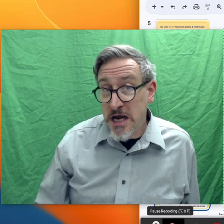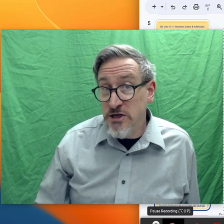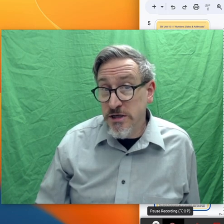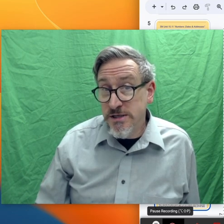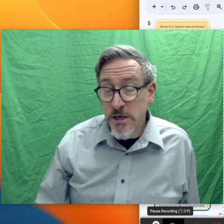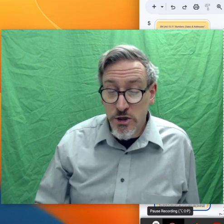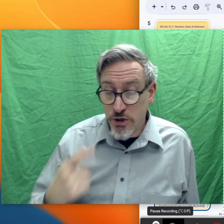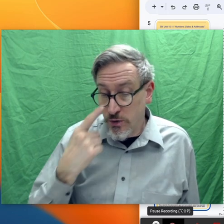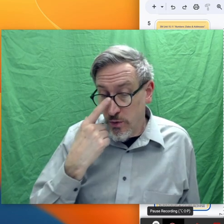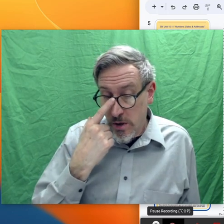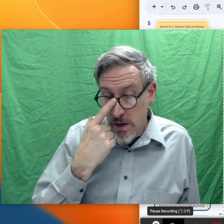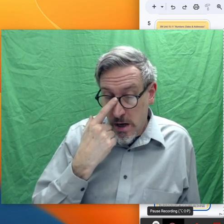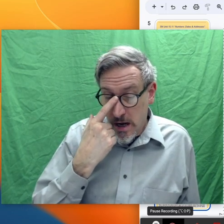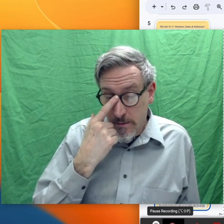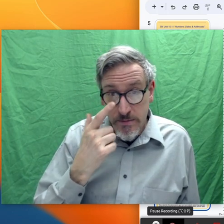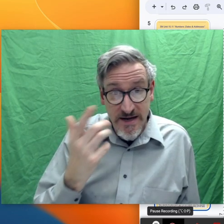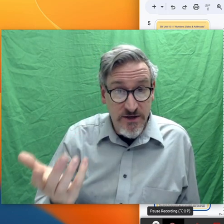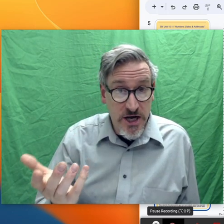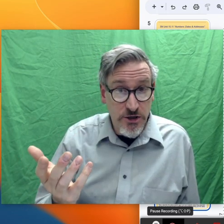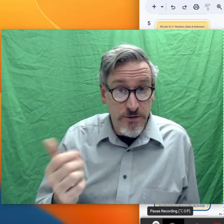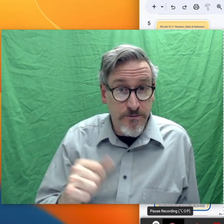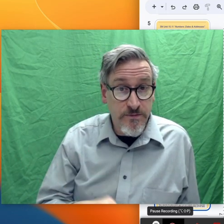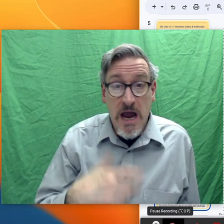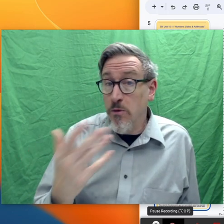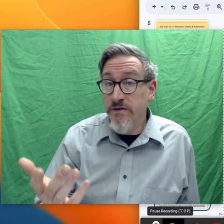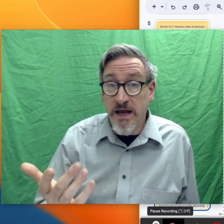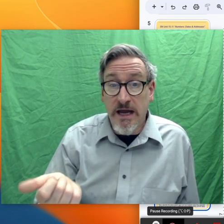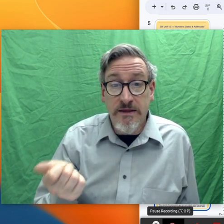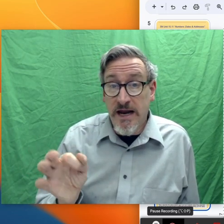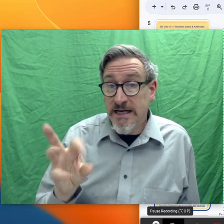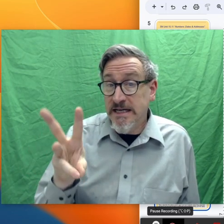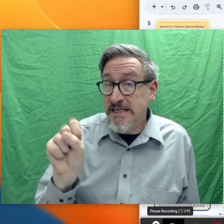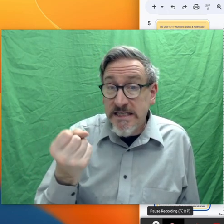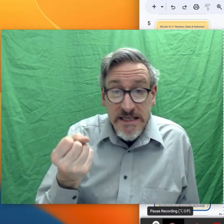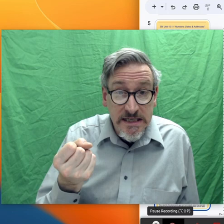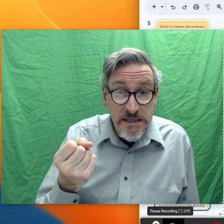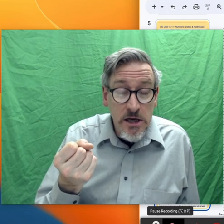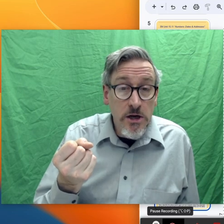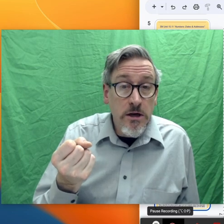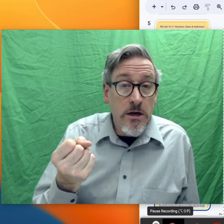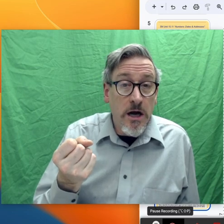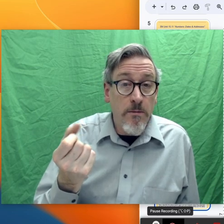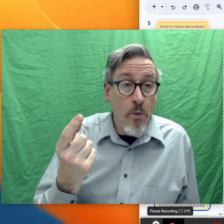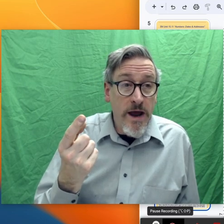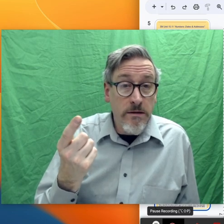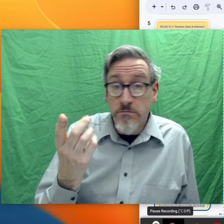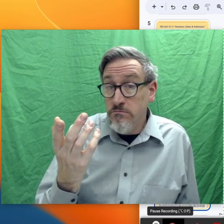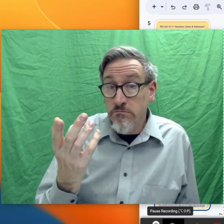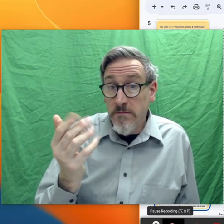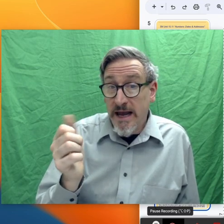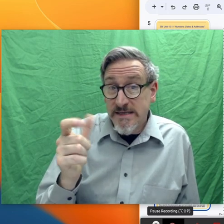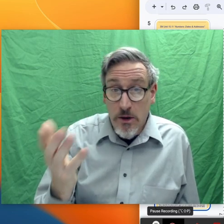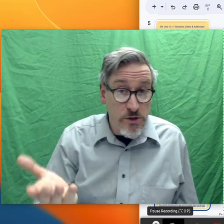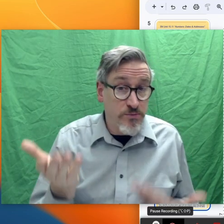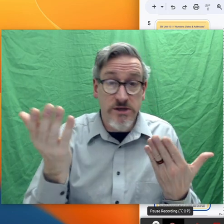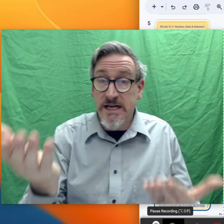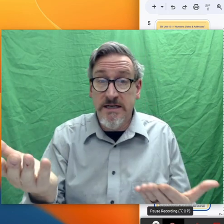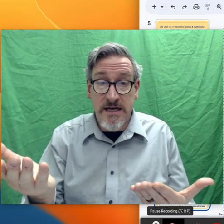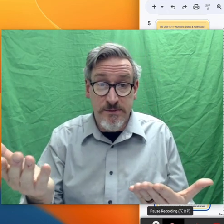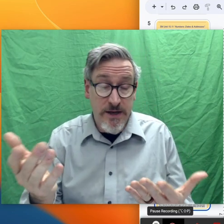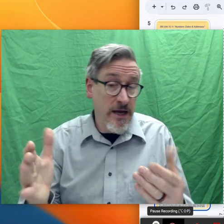the changes to deaf education? How were they in the 1960s when ASL